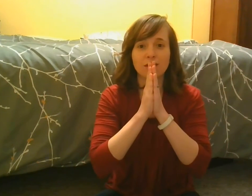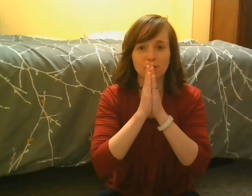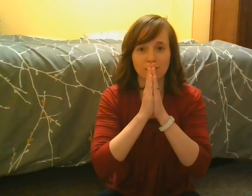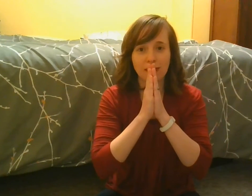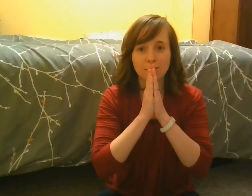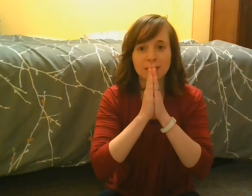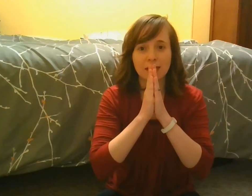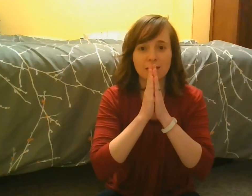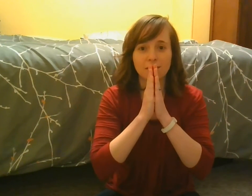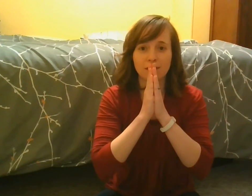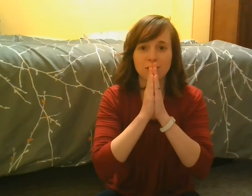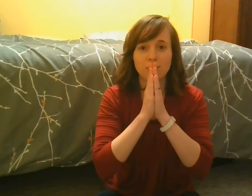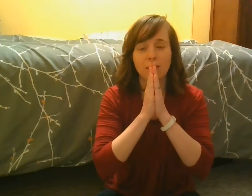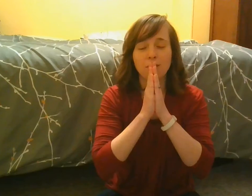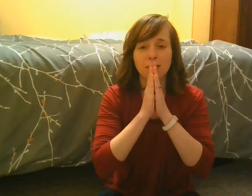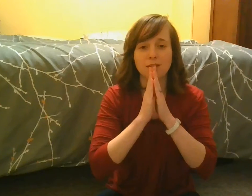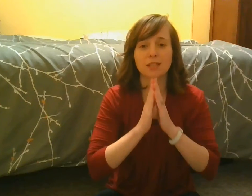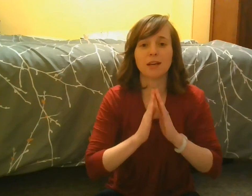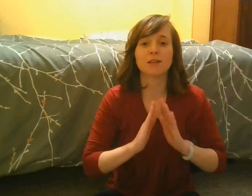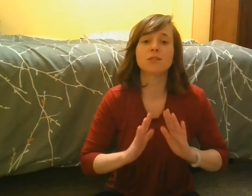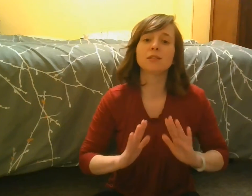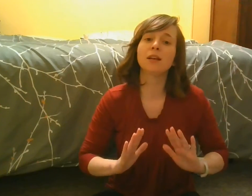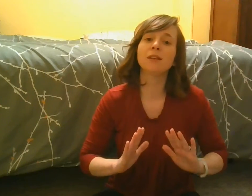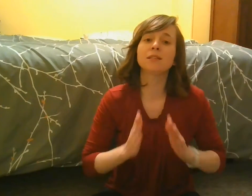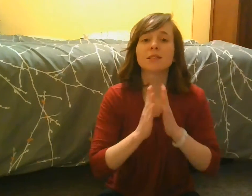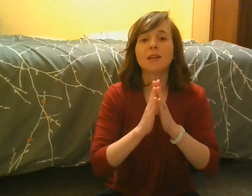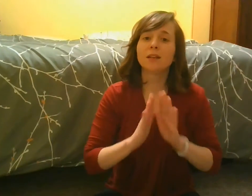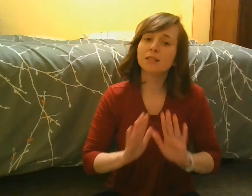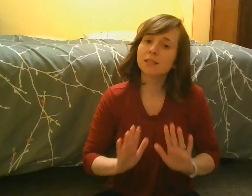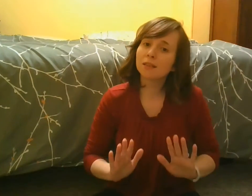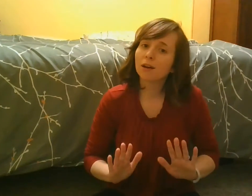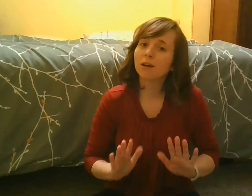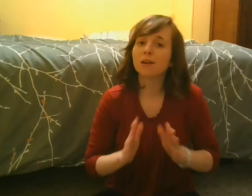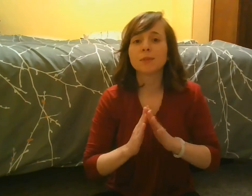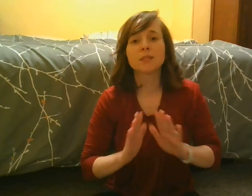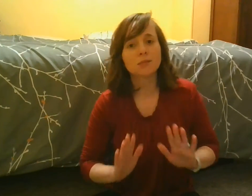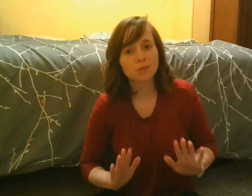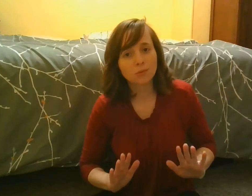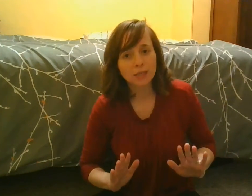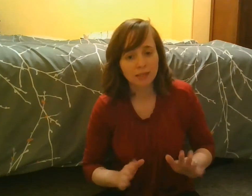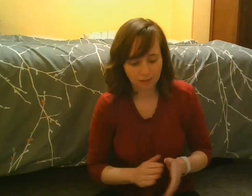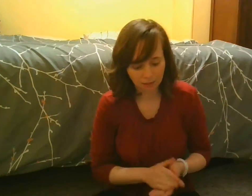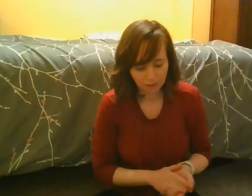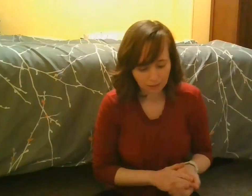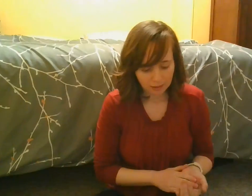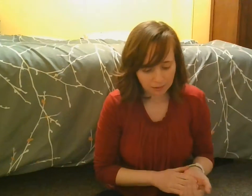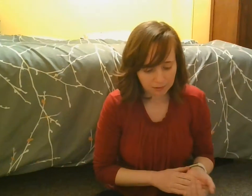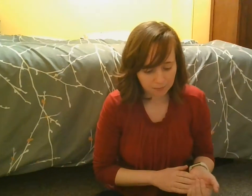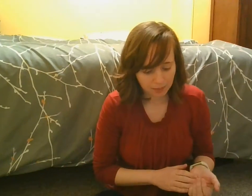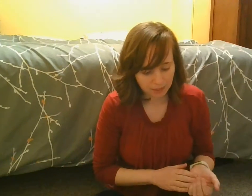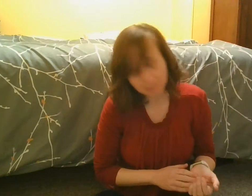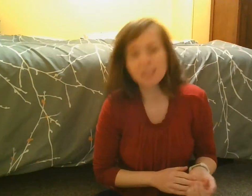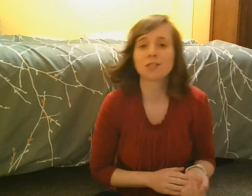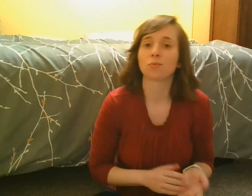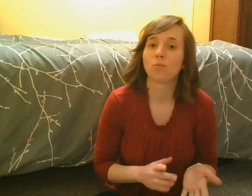your lips or at your mouth, and you just kind of nice and calm, nice and serene. Next is